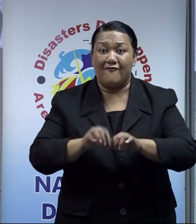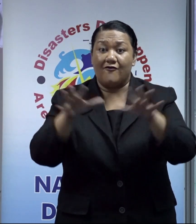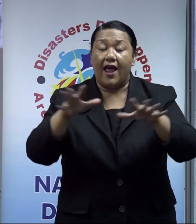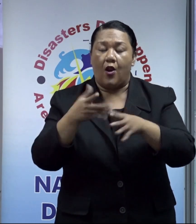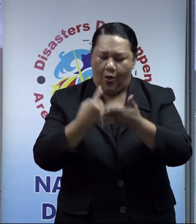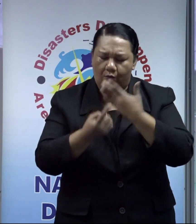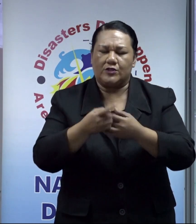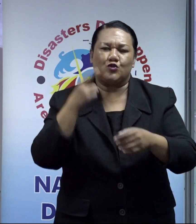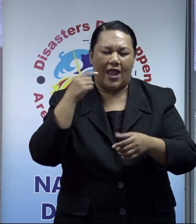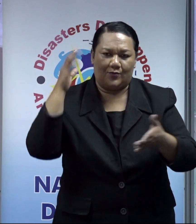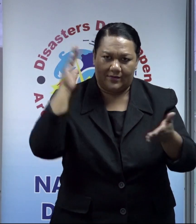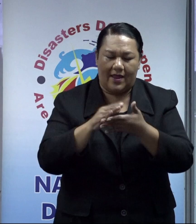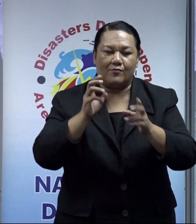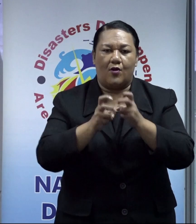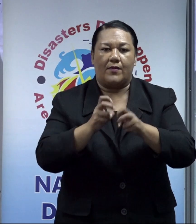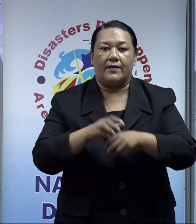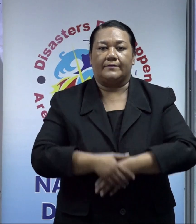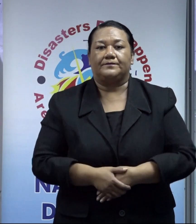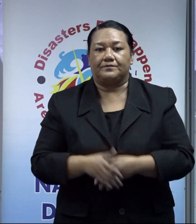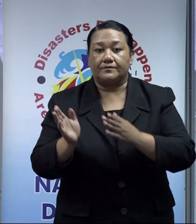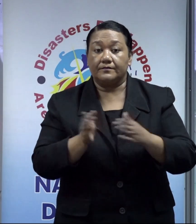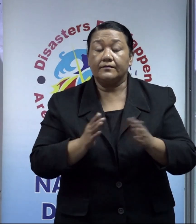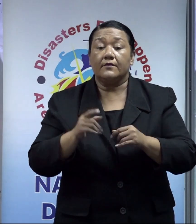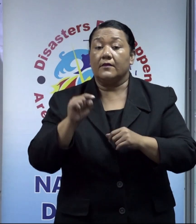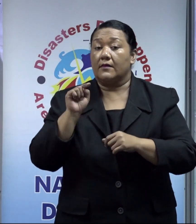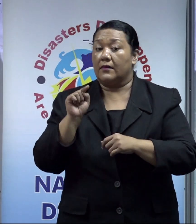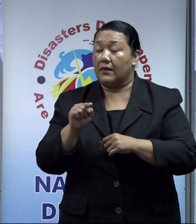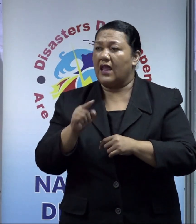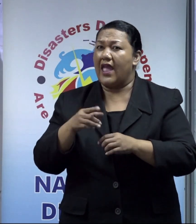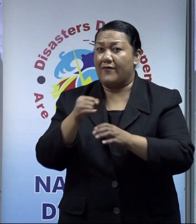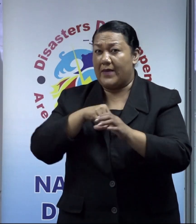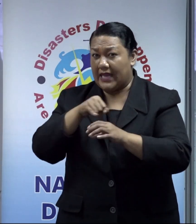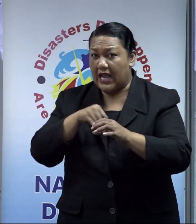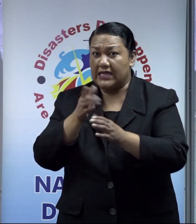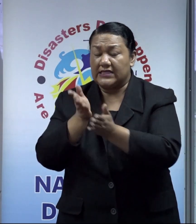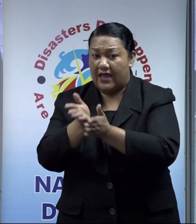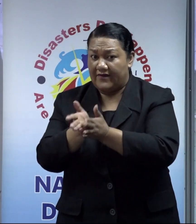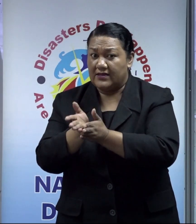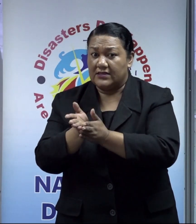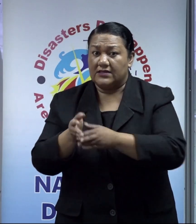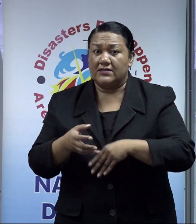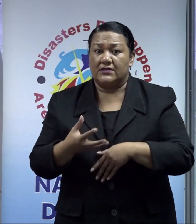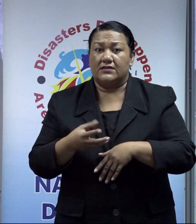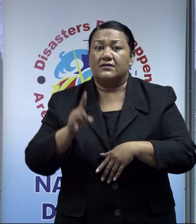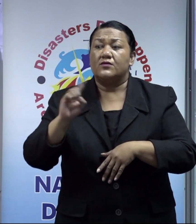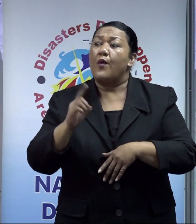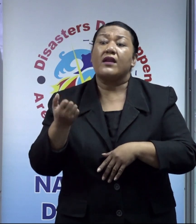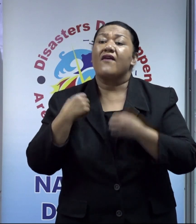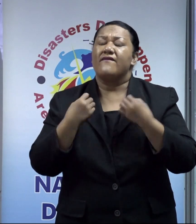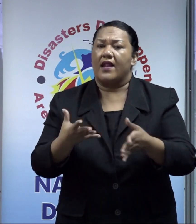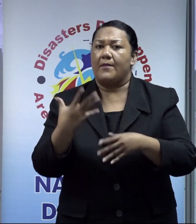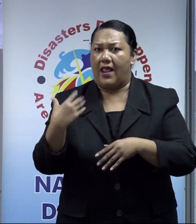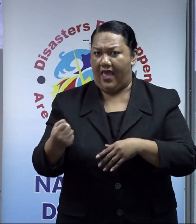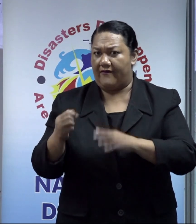In areas, in affected areas, in case there is an emergency of medical services, what provisions and what facilities are available to